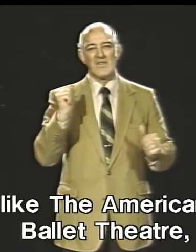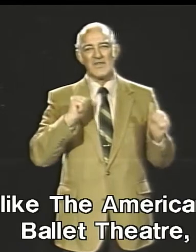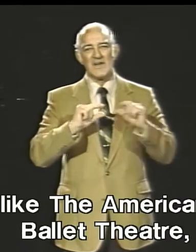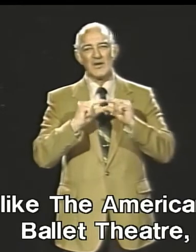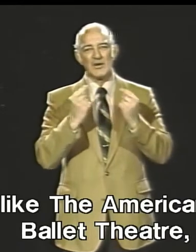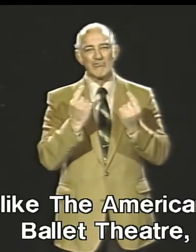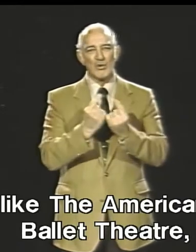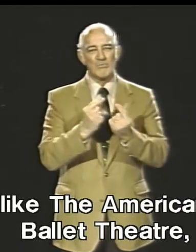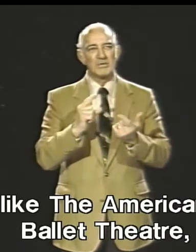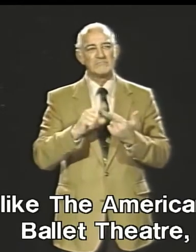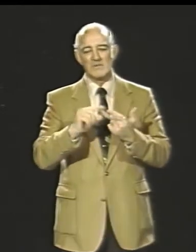Ballet Theater Group